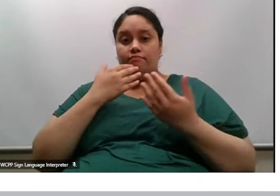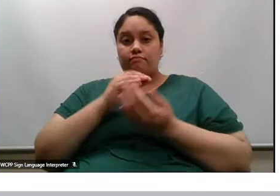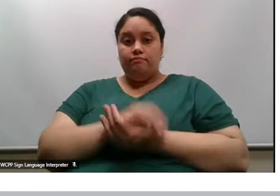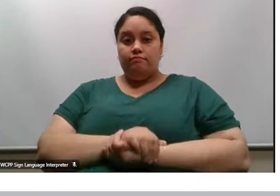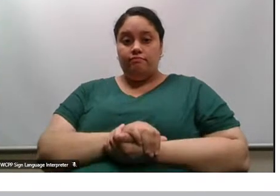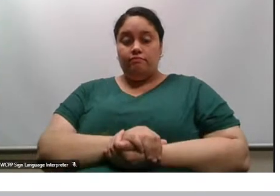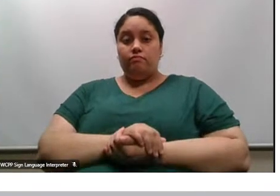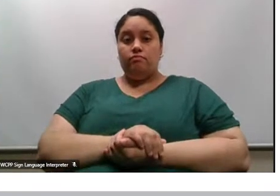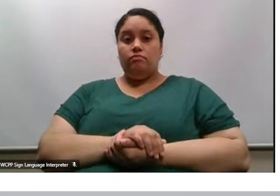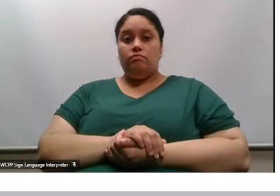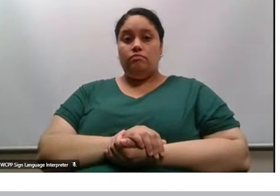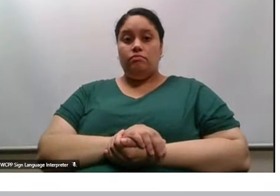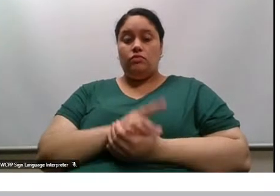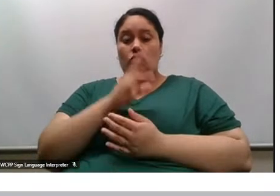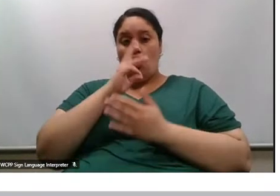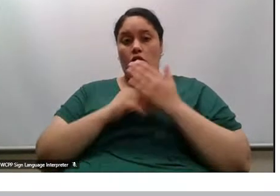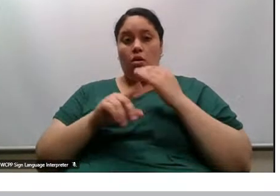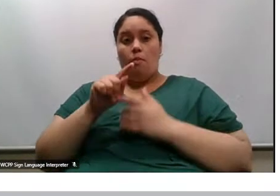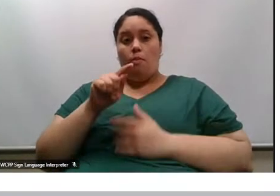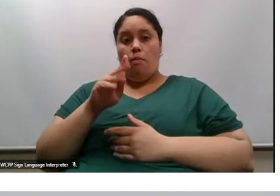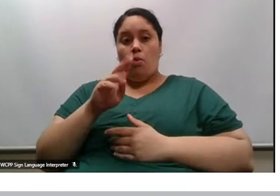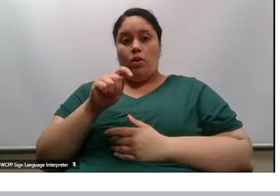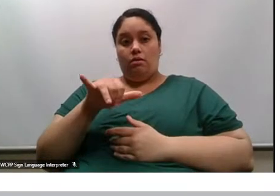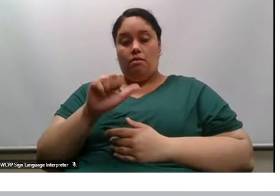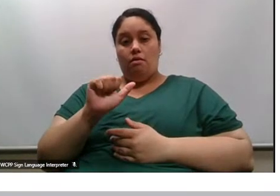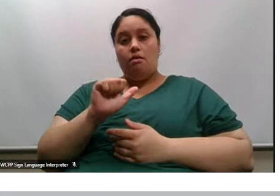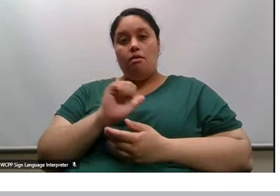Honorable Mark Hambamboja.